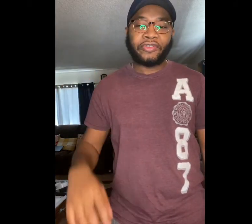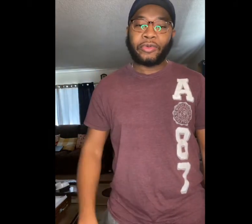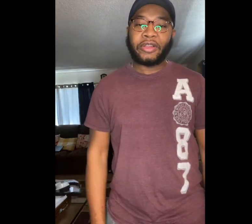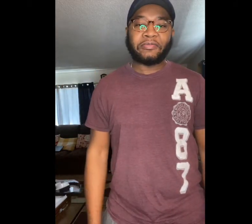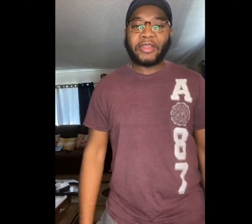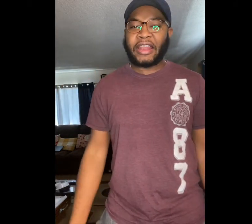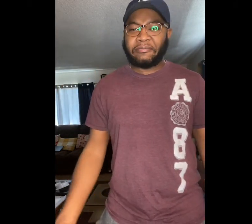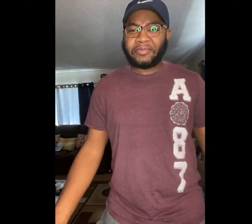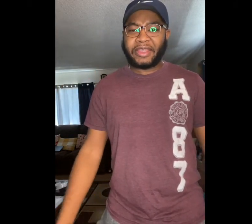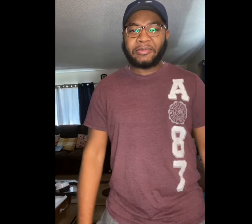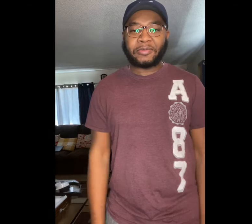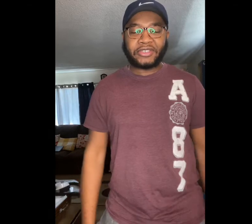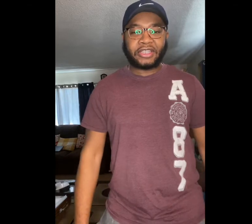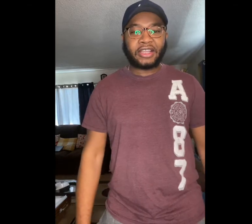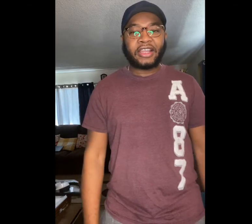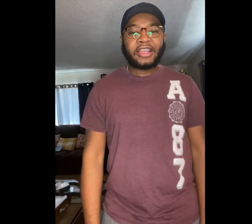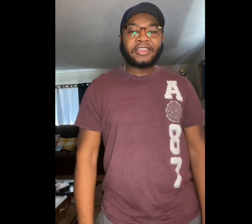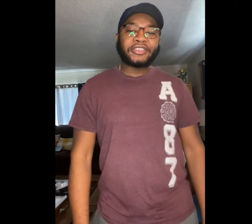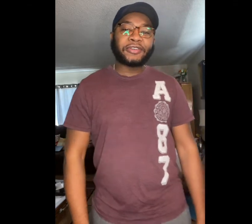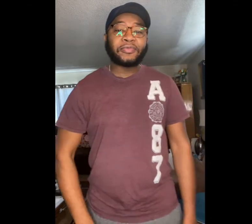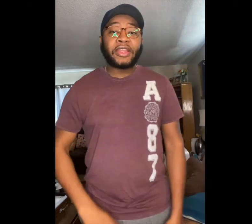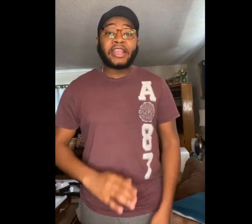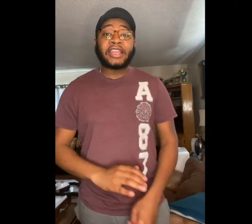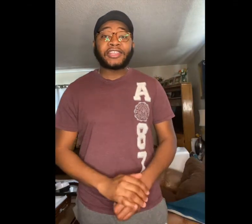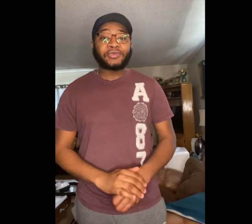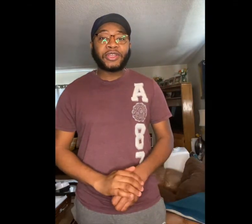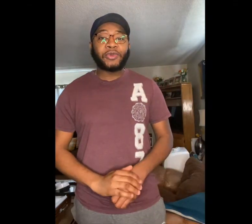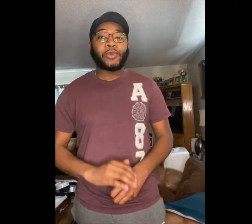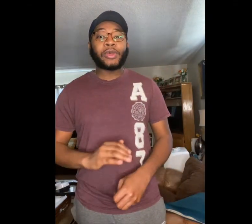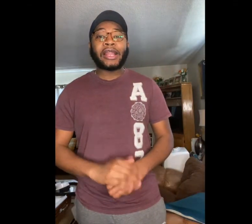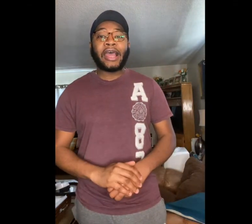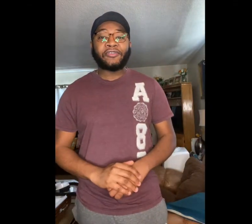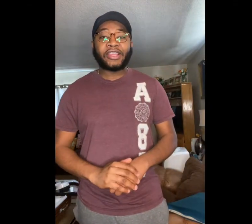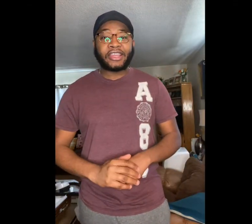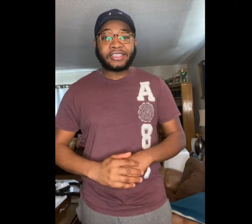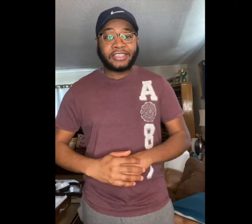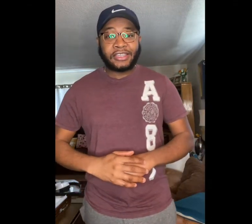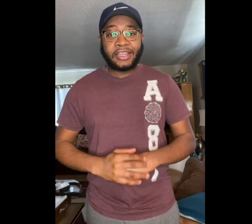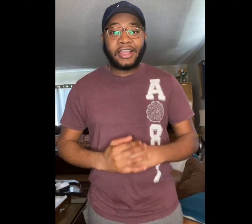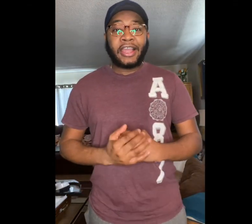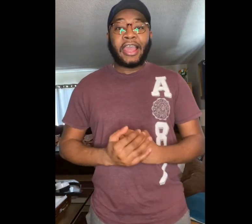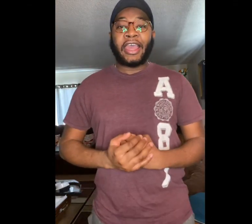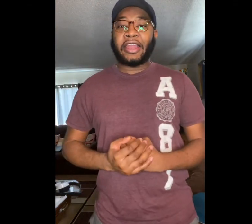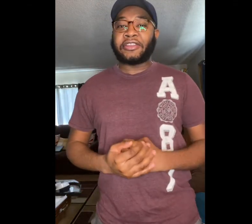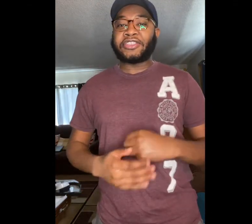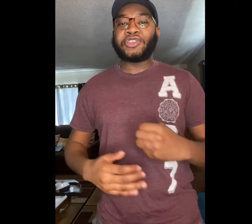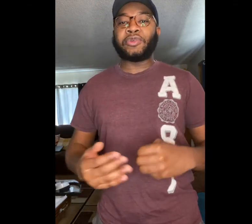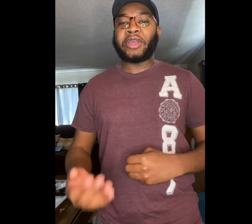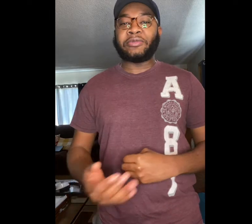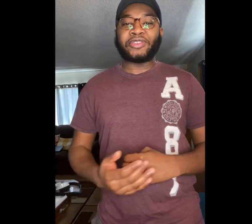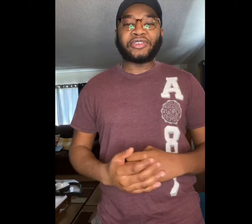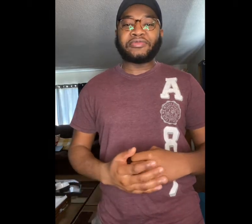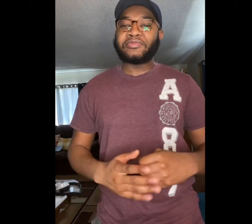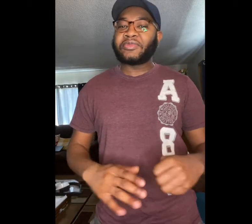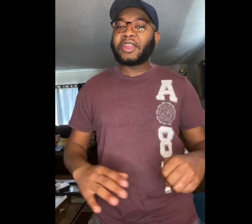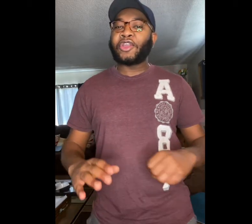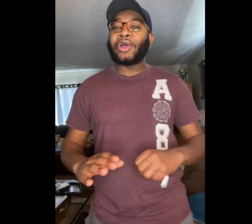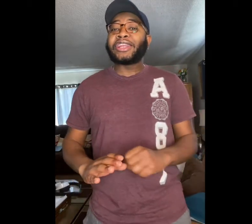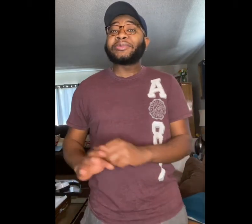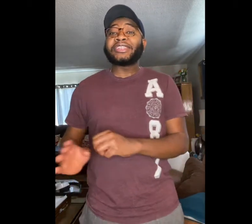one, and I kept it pushing. So, next week we will have a guest, and she'll be able to go a little bit deeper